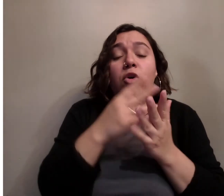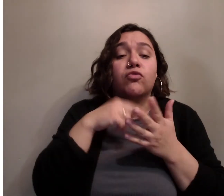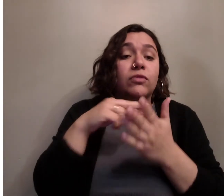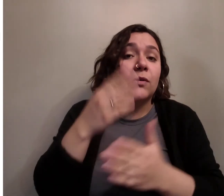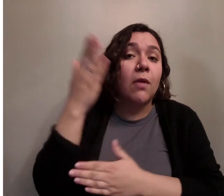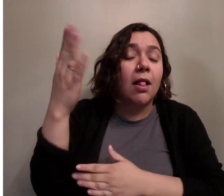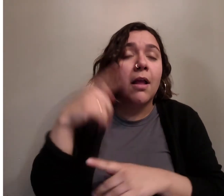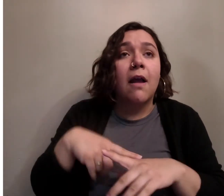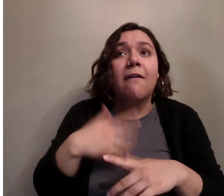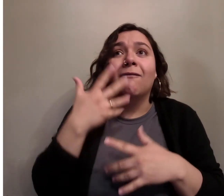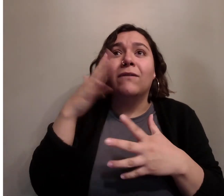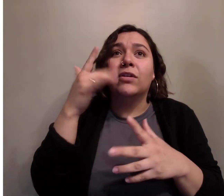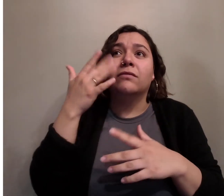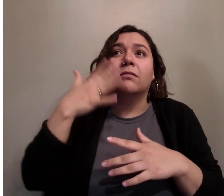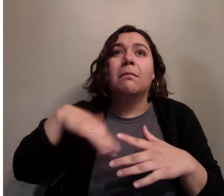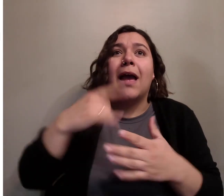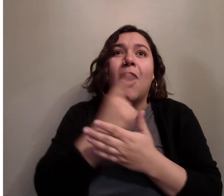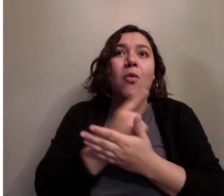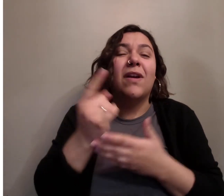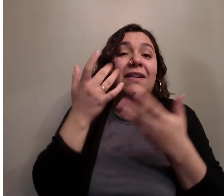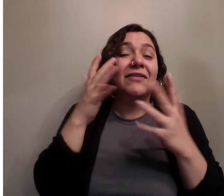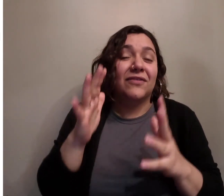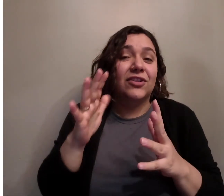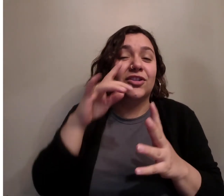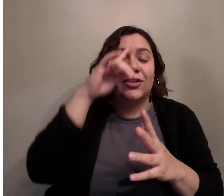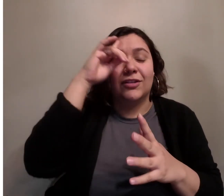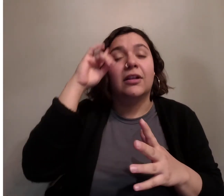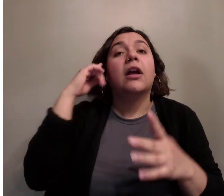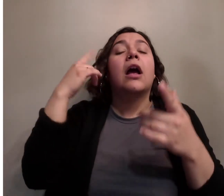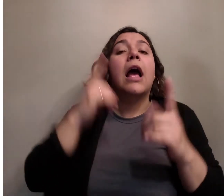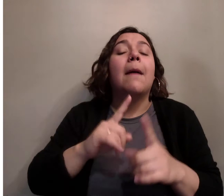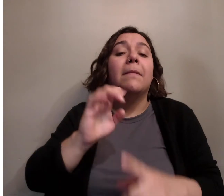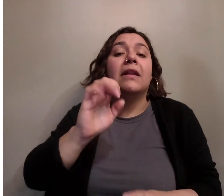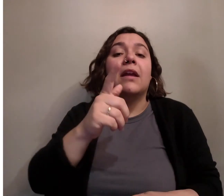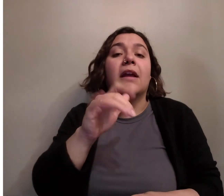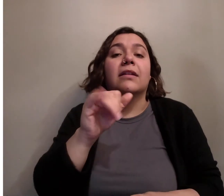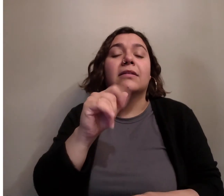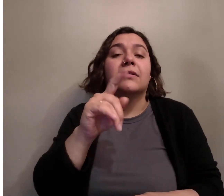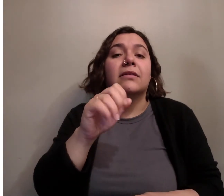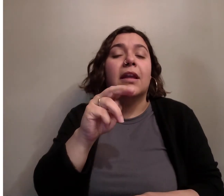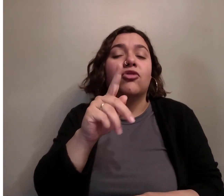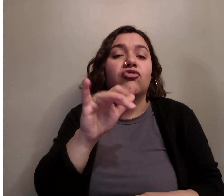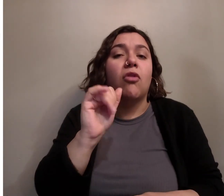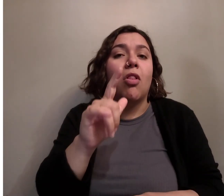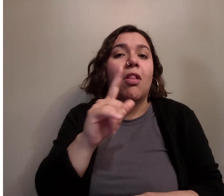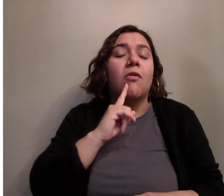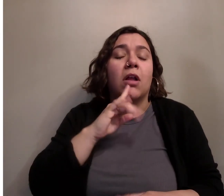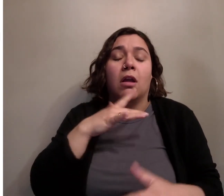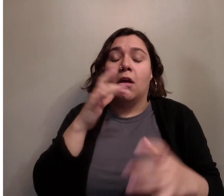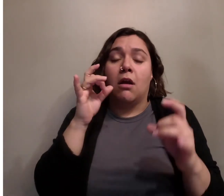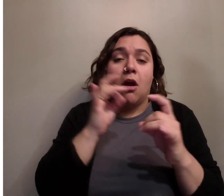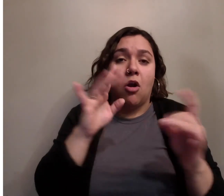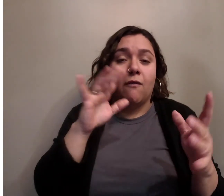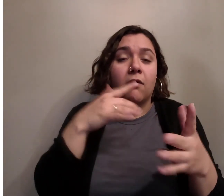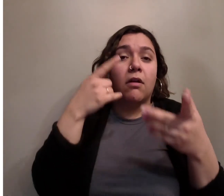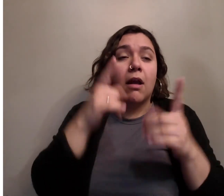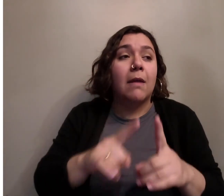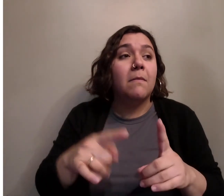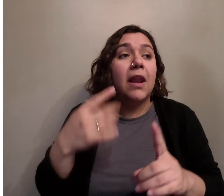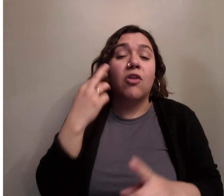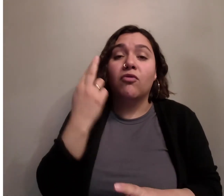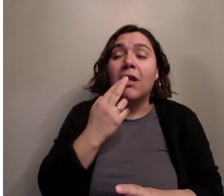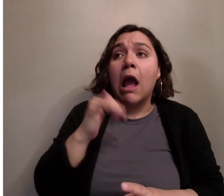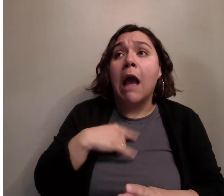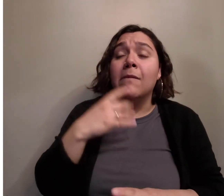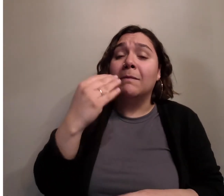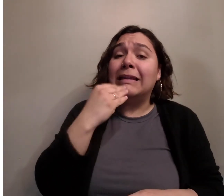I'm going to watch, books I'm going to read. And that went on for about a week. And then the existential dread set in, and it